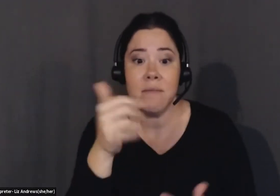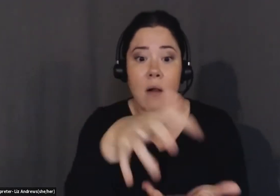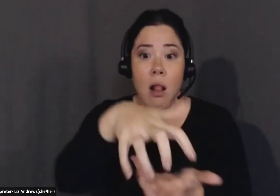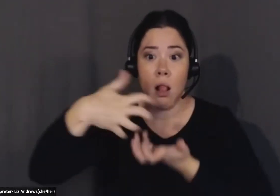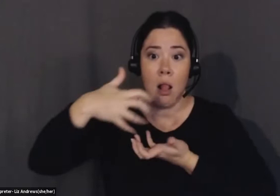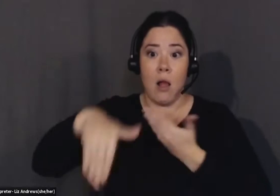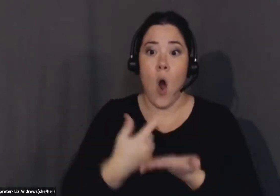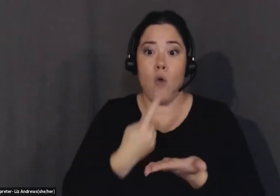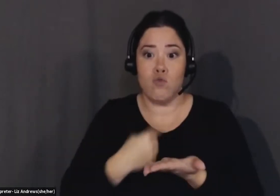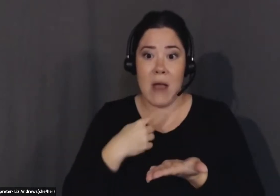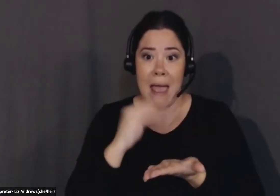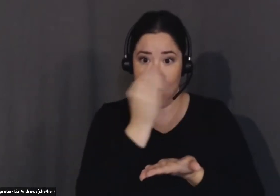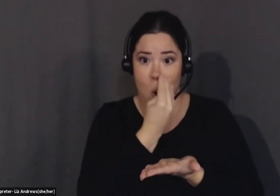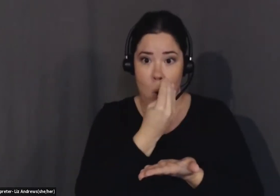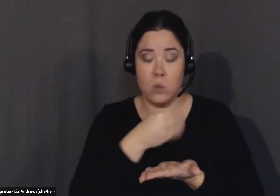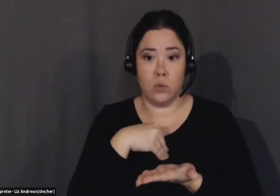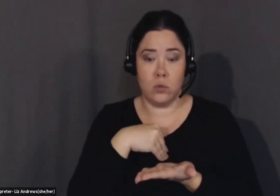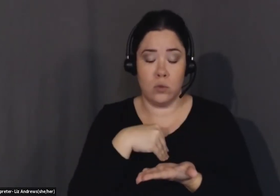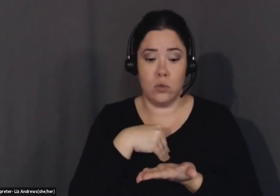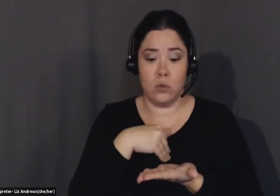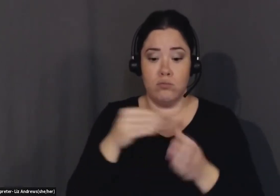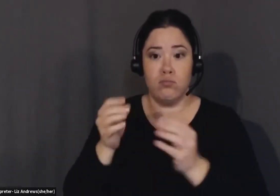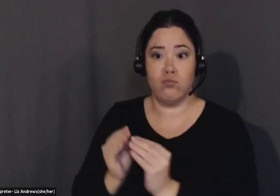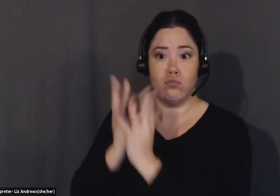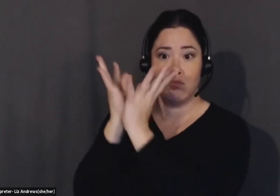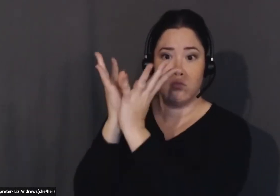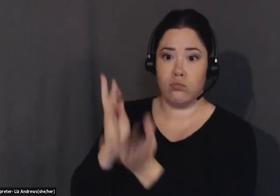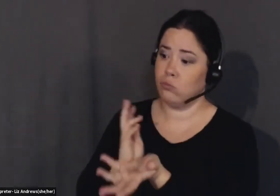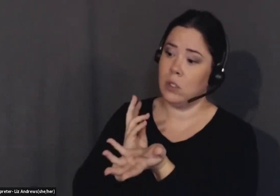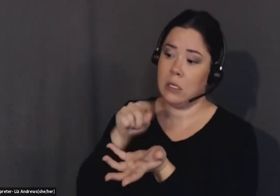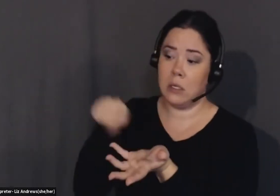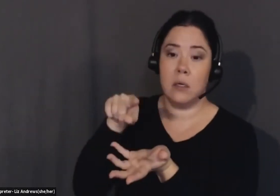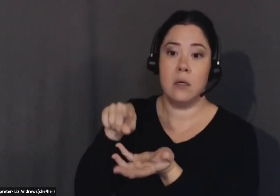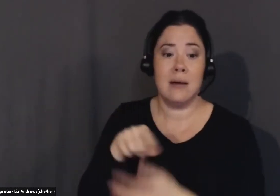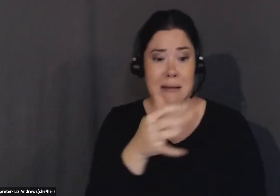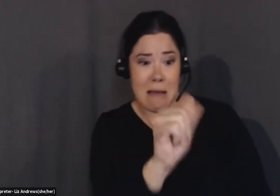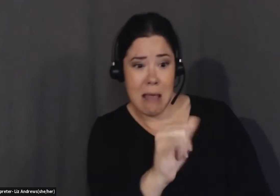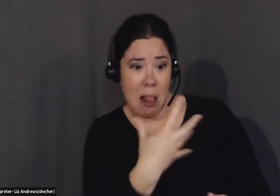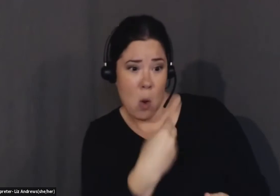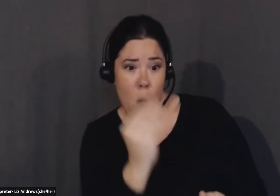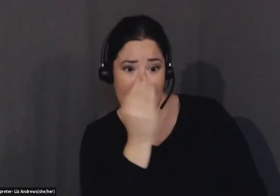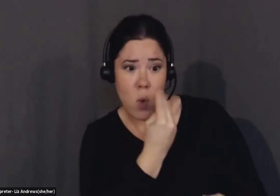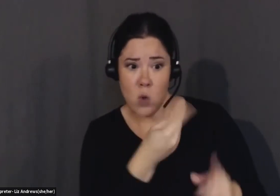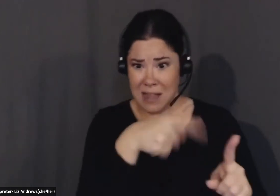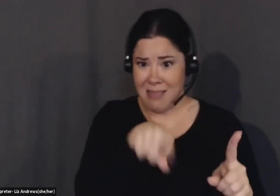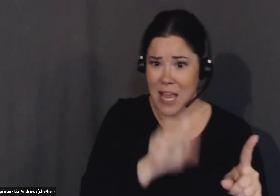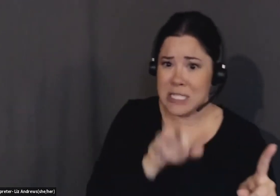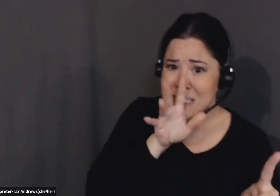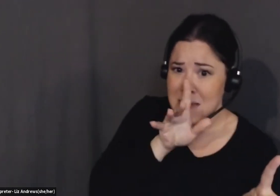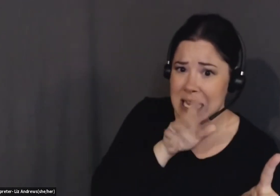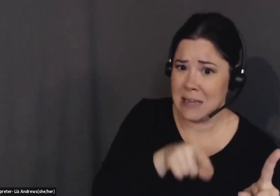in a vase, and if the yellow and the white rose could speak, how would they